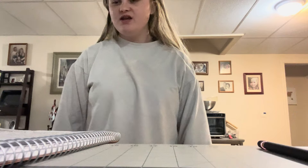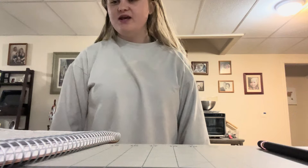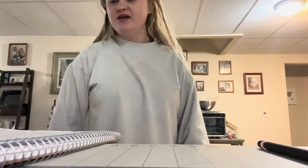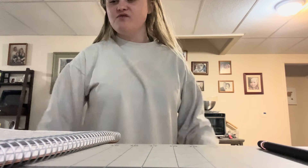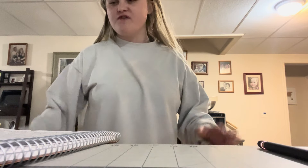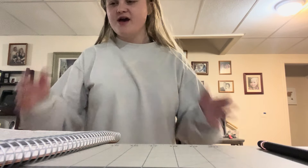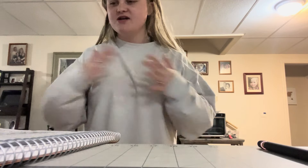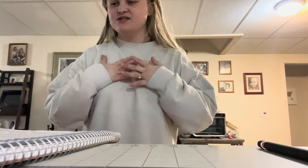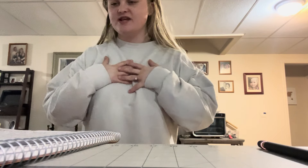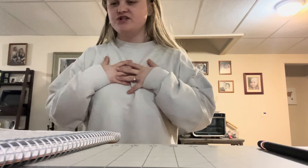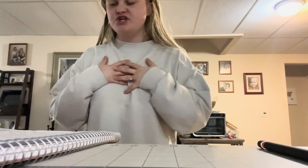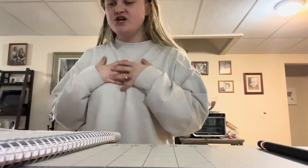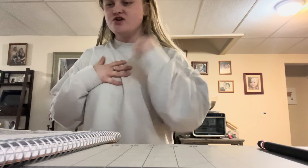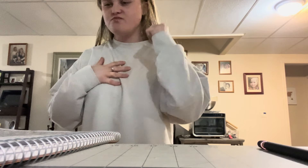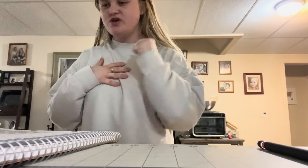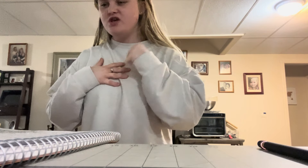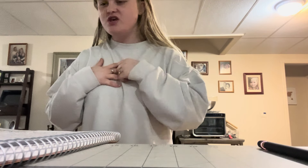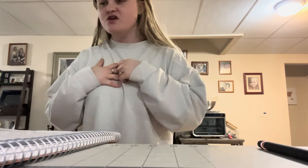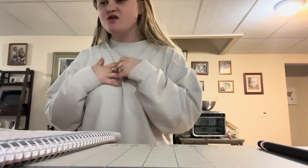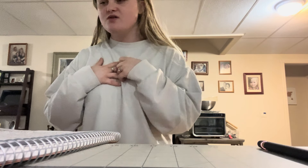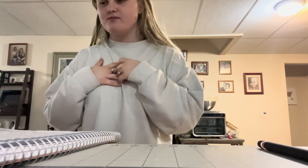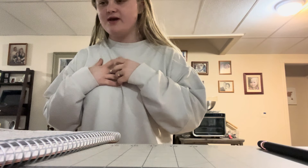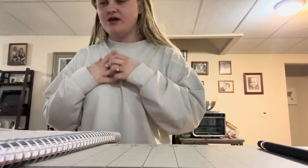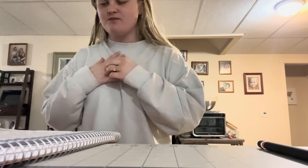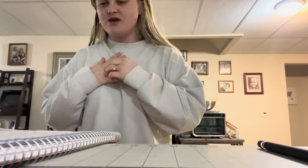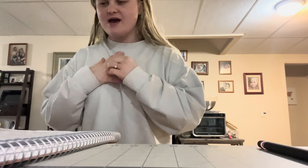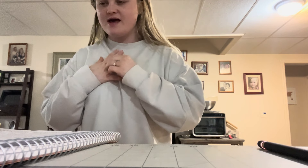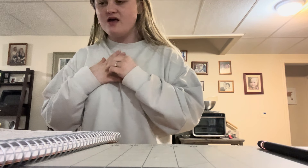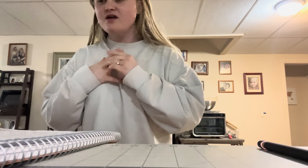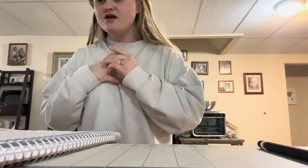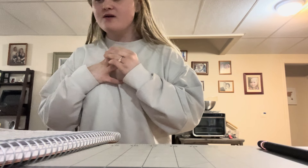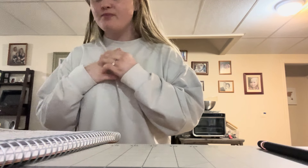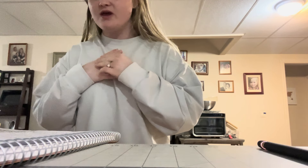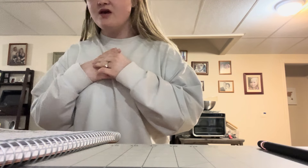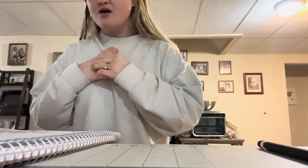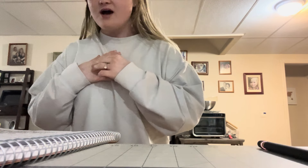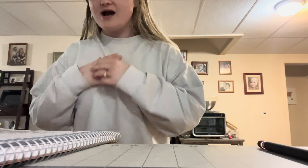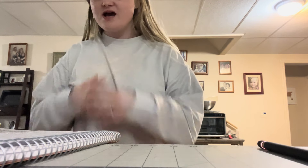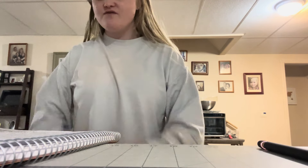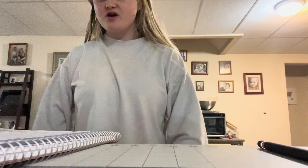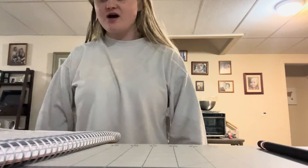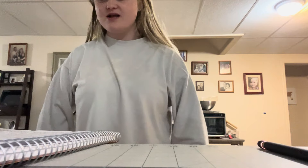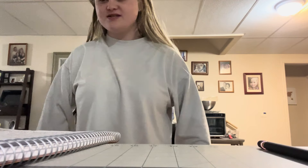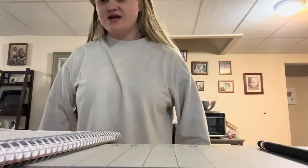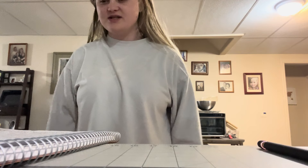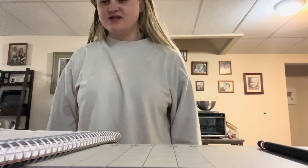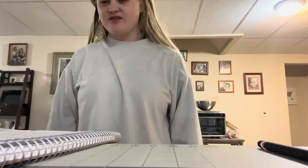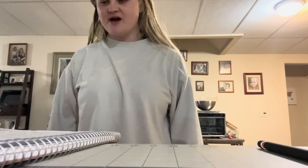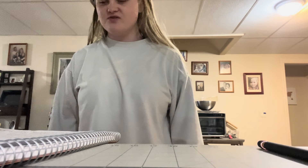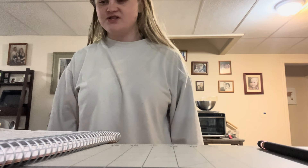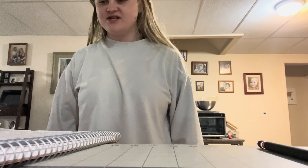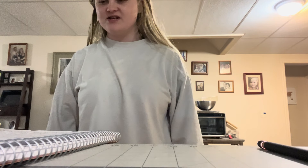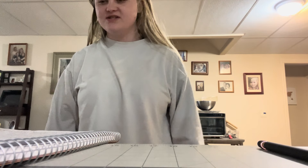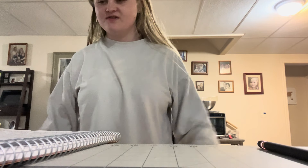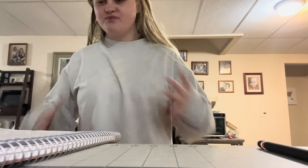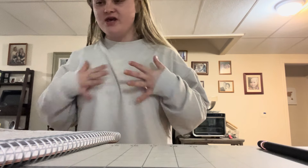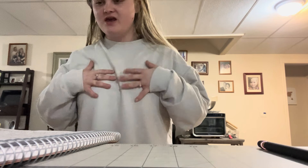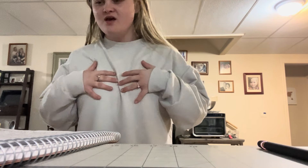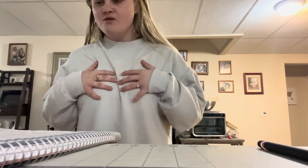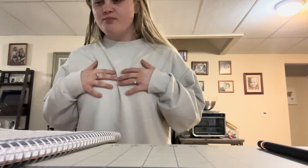Gaining fans that cheer me on make me happy. I've got tens of thousands of